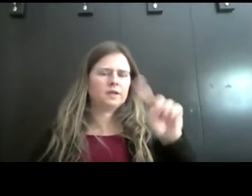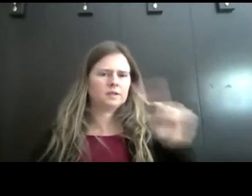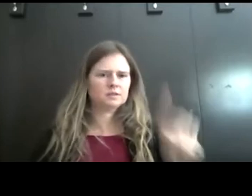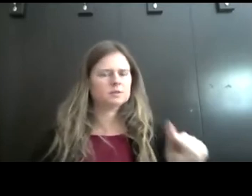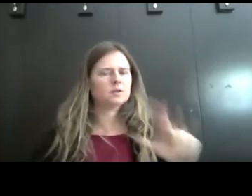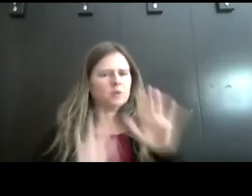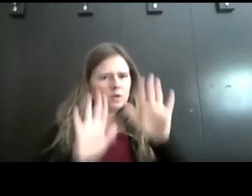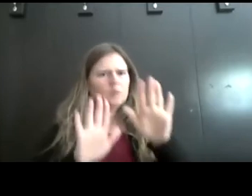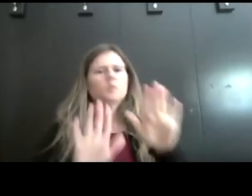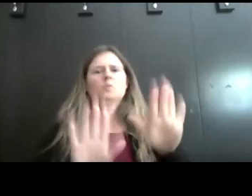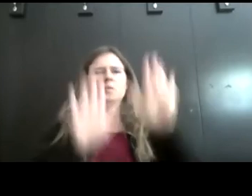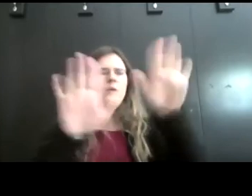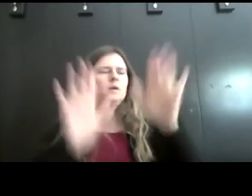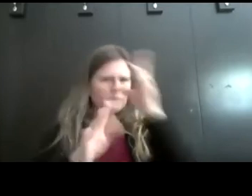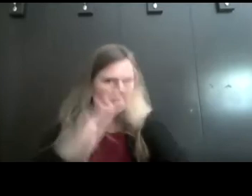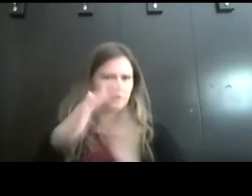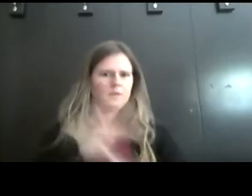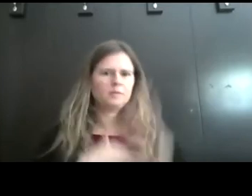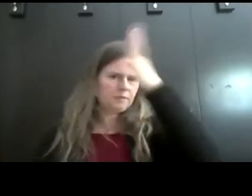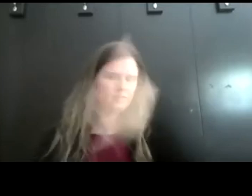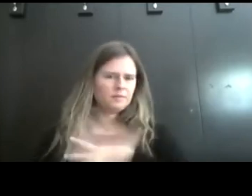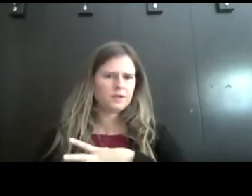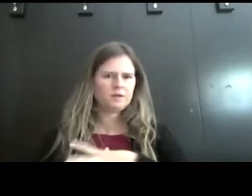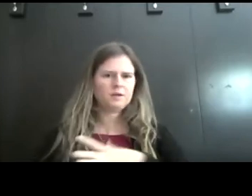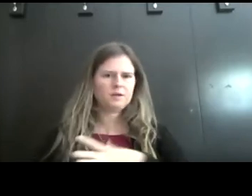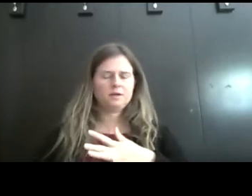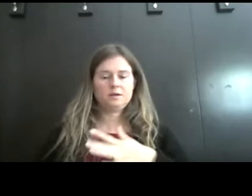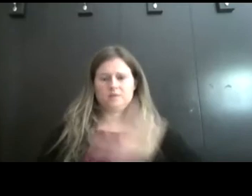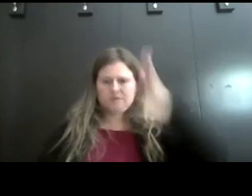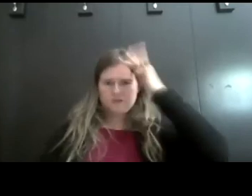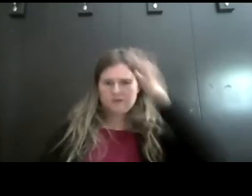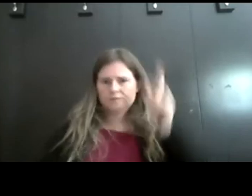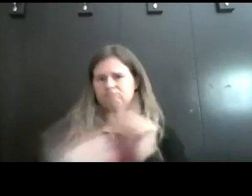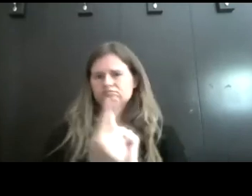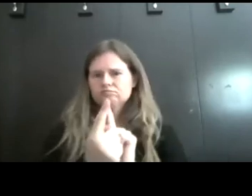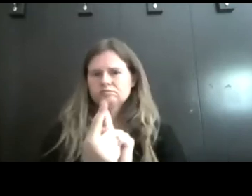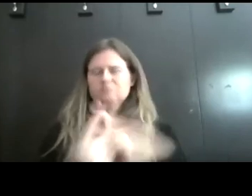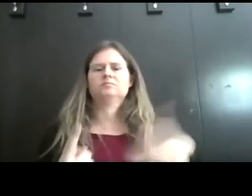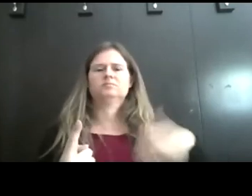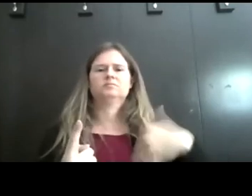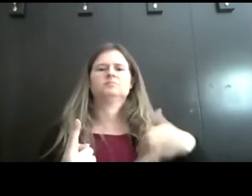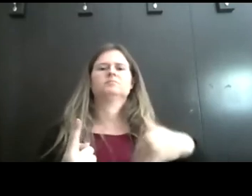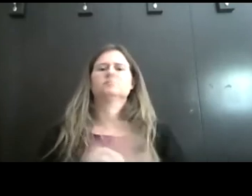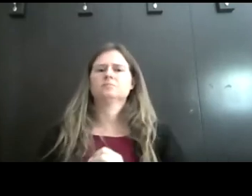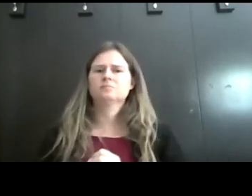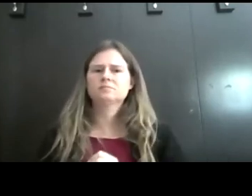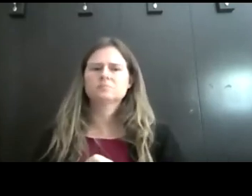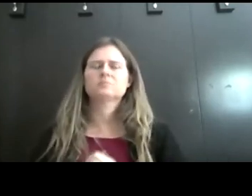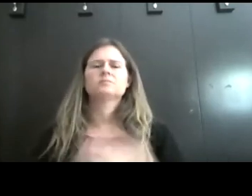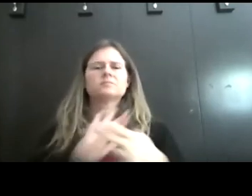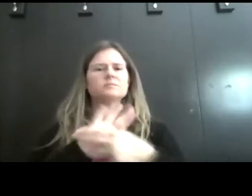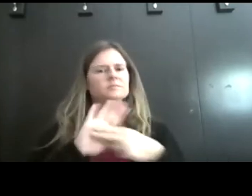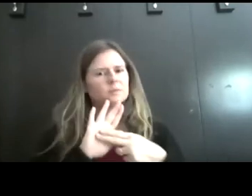very humble. My father was very impressed when he met Cesar Chavez. So labels are something